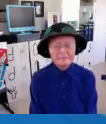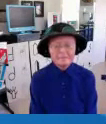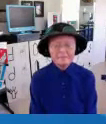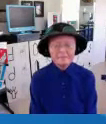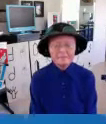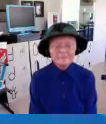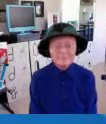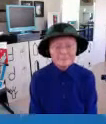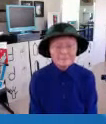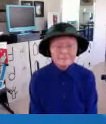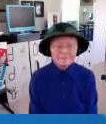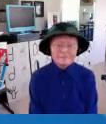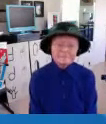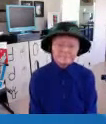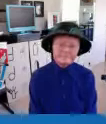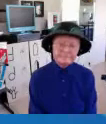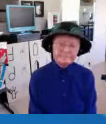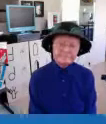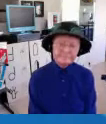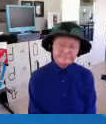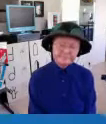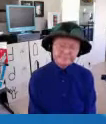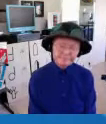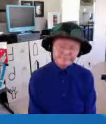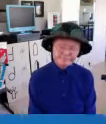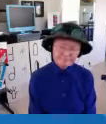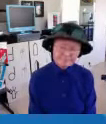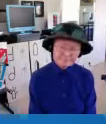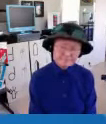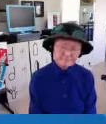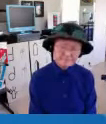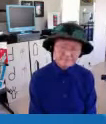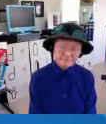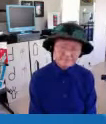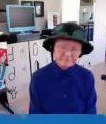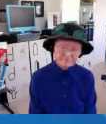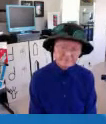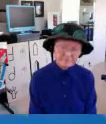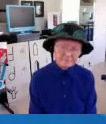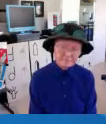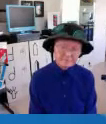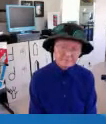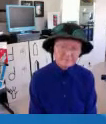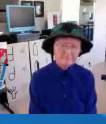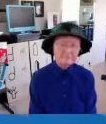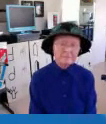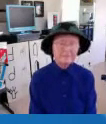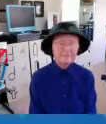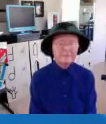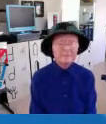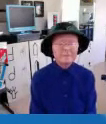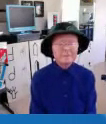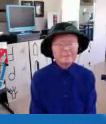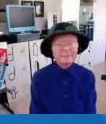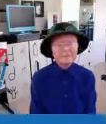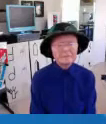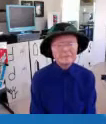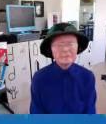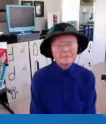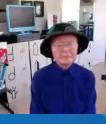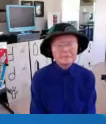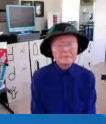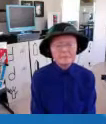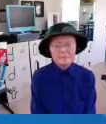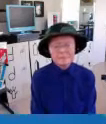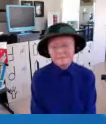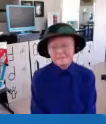just simply draw an eyebrow, or you can draw two eyebrows. You can draw the two eyebrows together, or one after the other. You